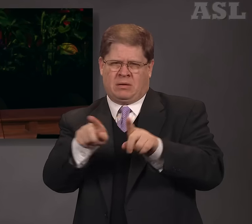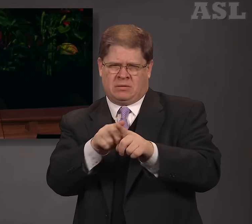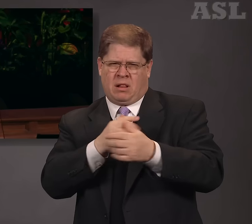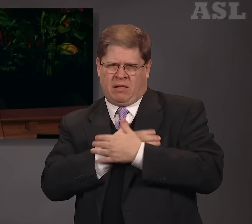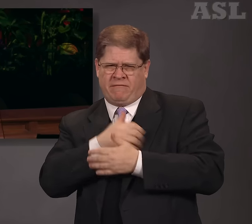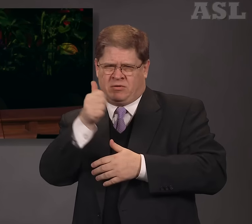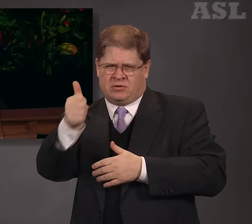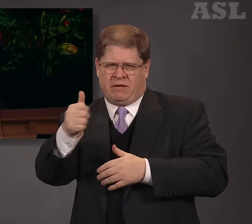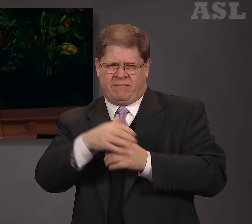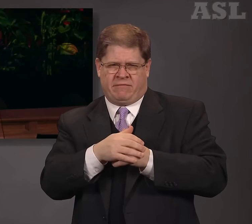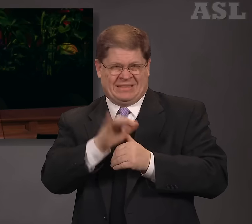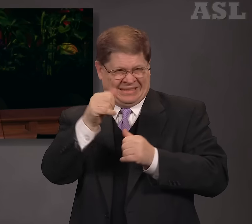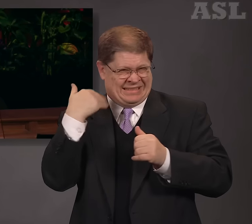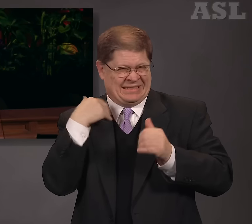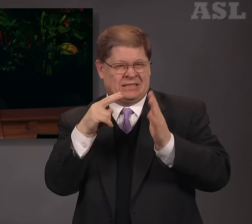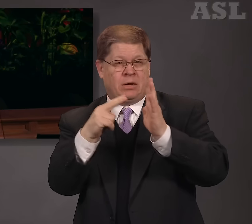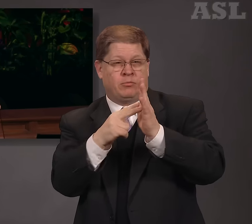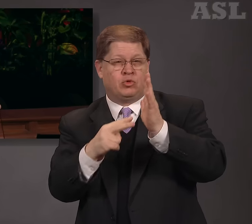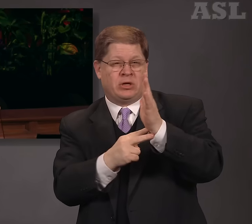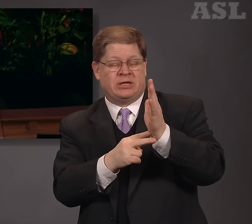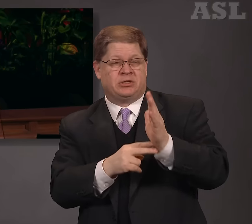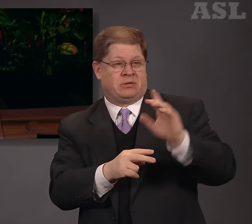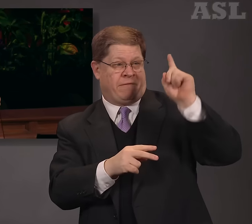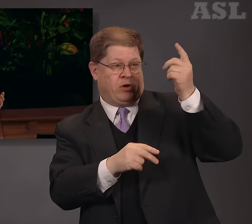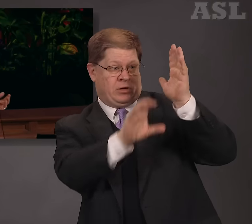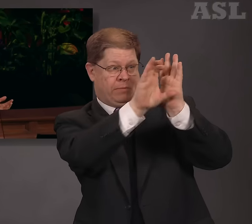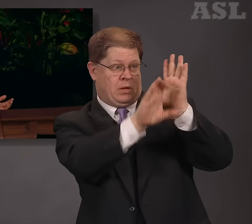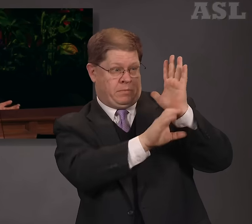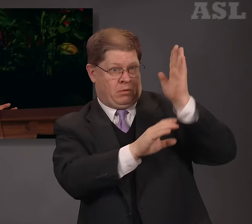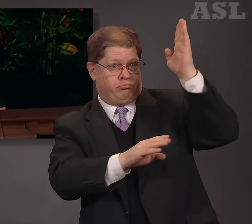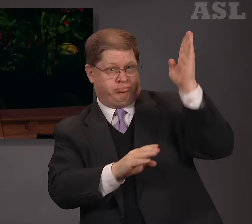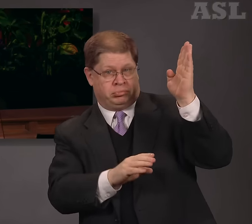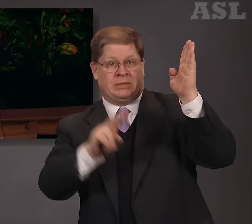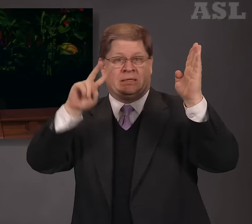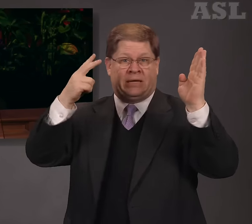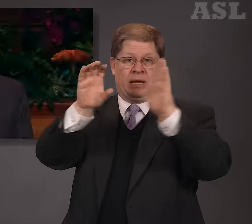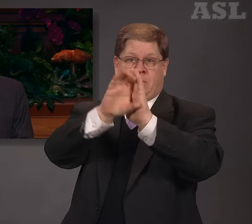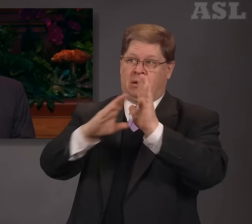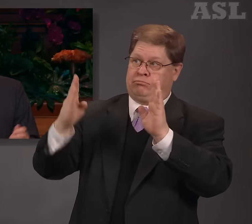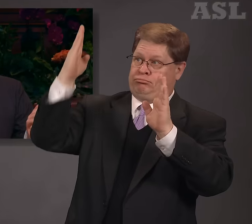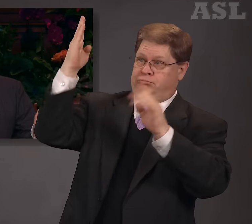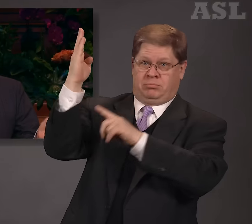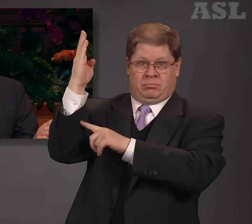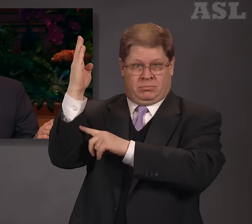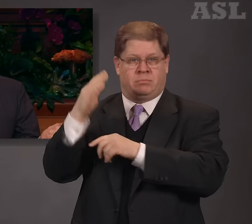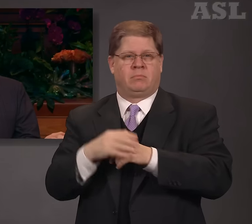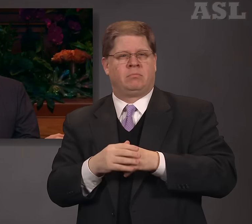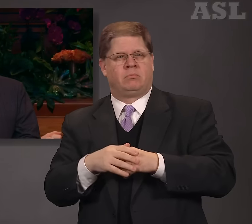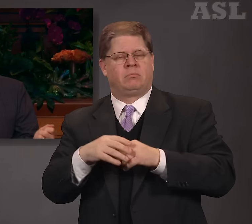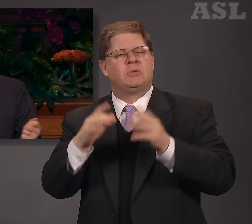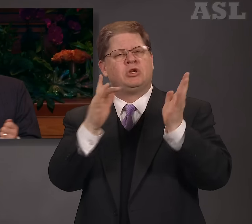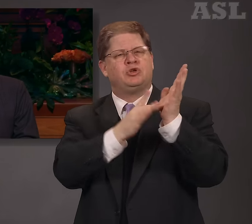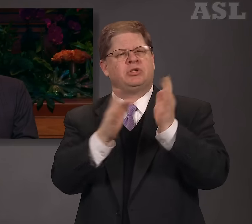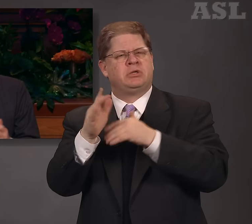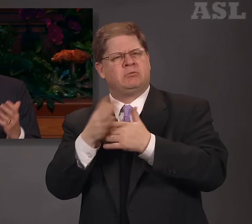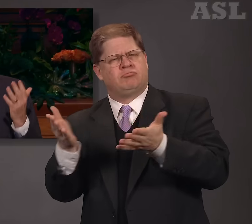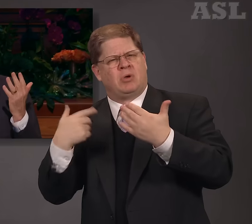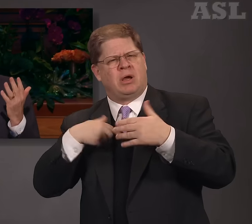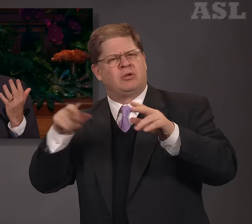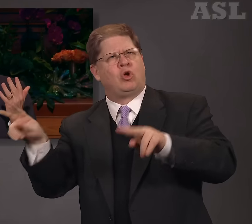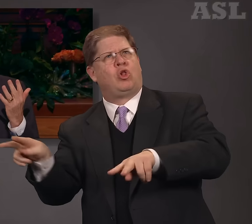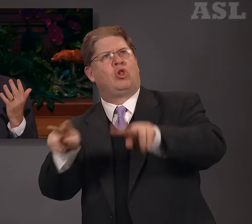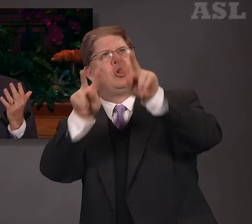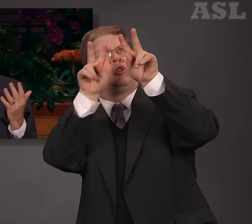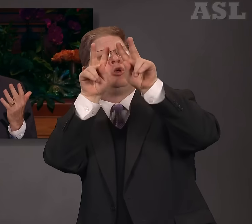neighbor as thyself." This is the second tower of the bridge. Here Jesus bridges our heavenly